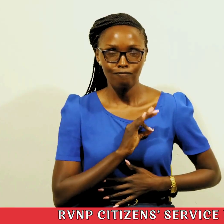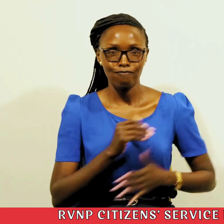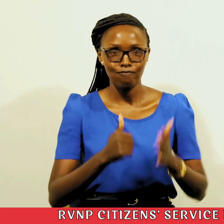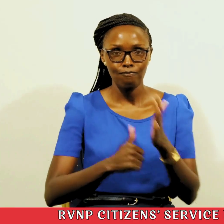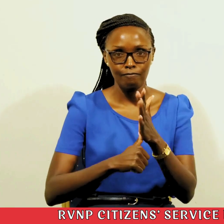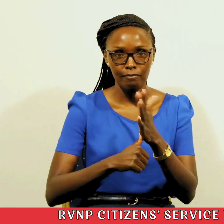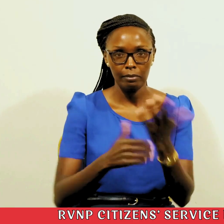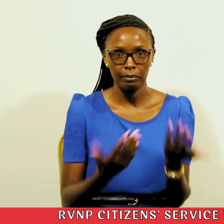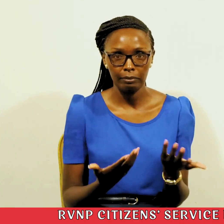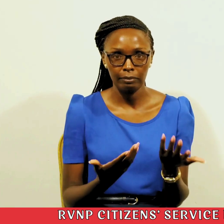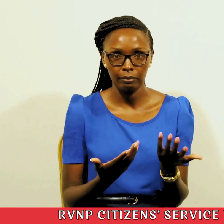formal request,